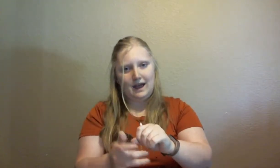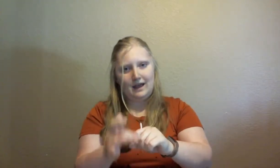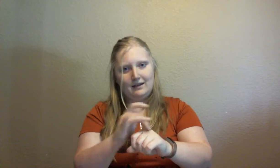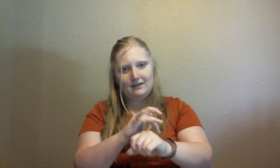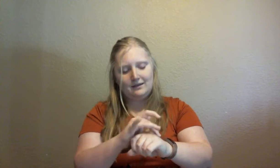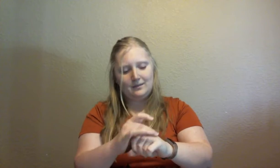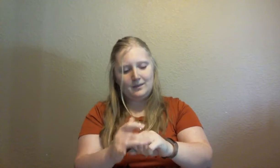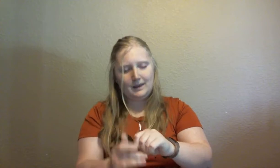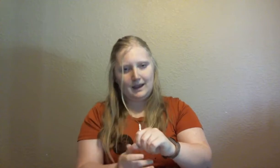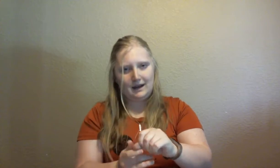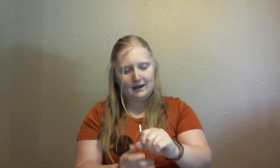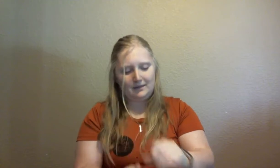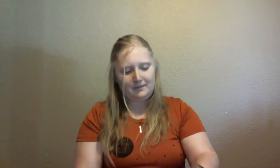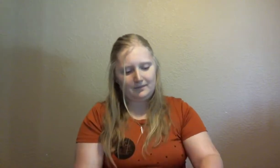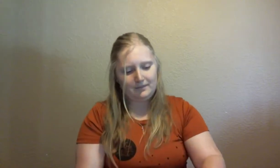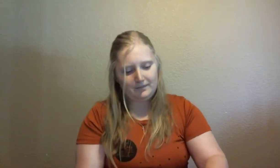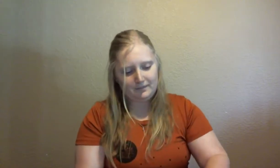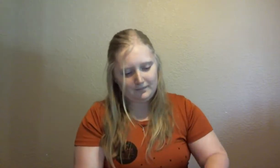that. Planet.